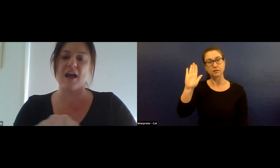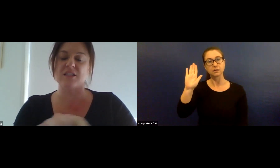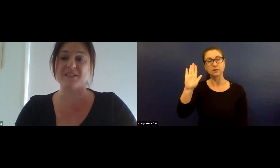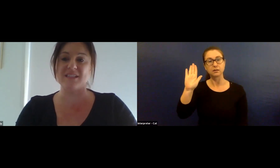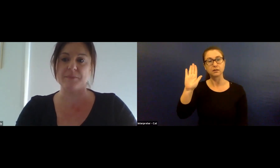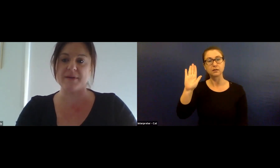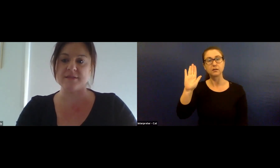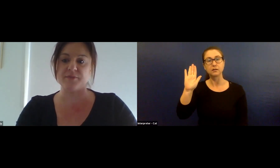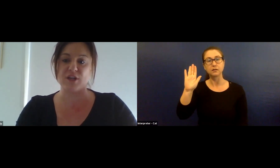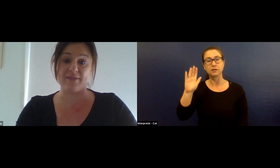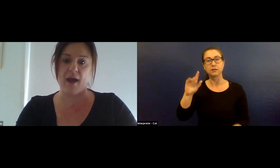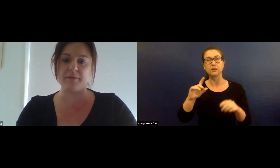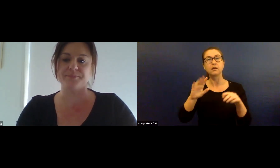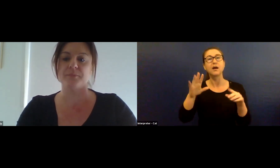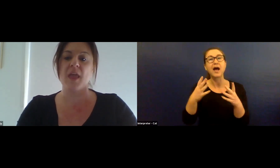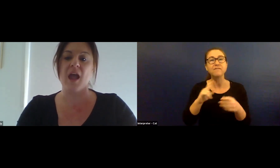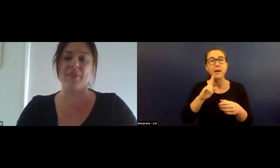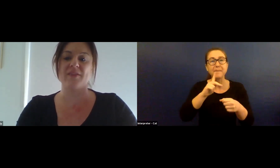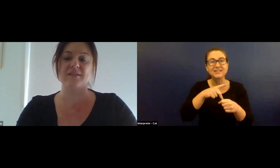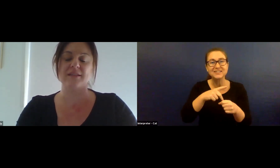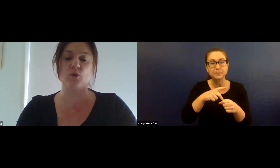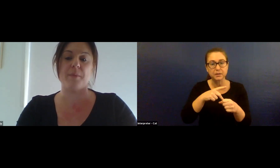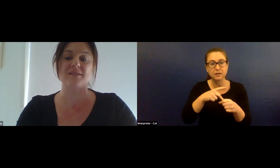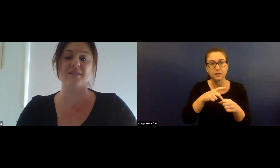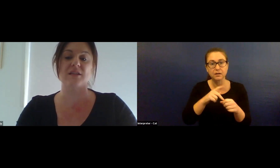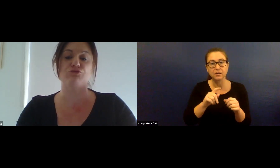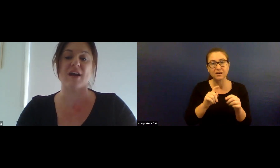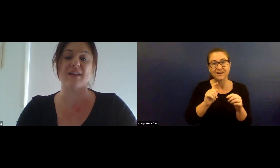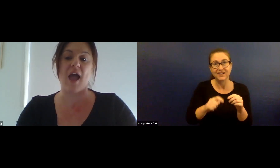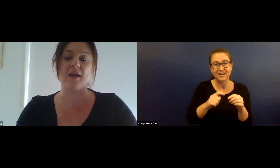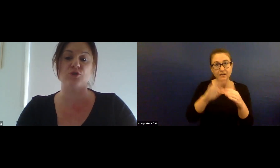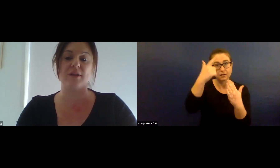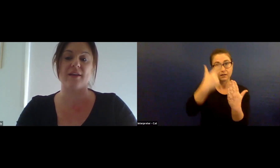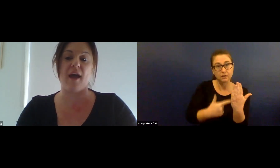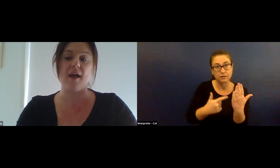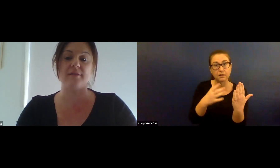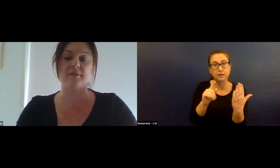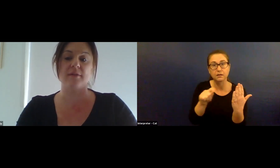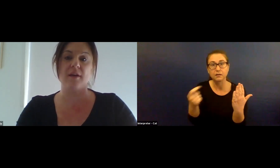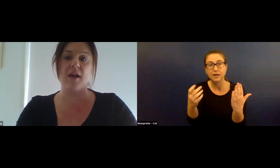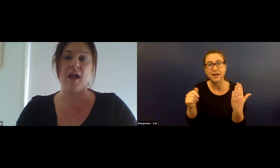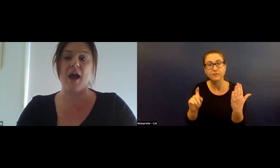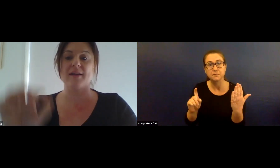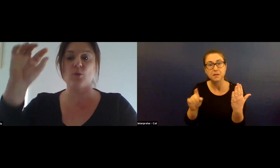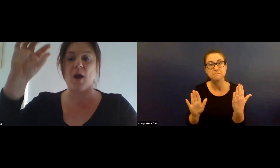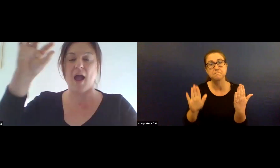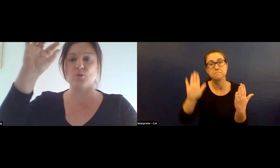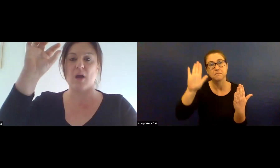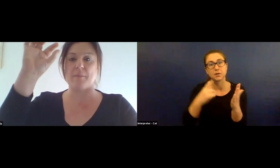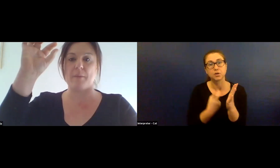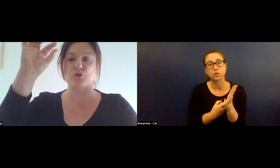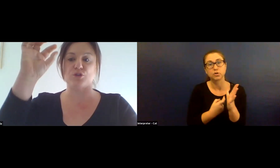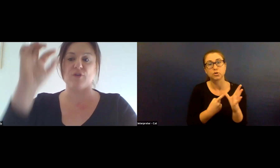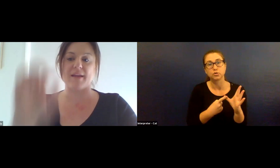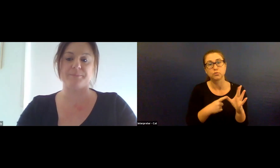go down to participants, you click that, and then there's a little button that says raise hand, you click that, and a little hand will